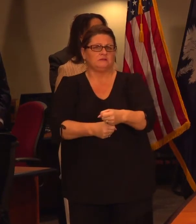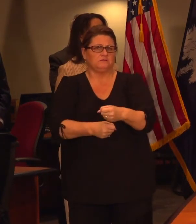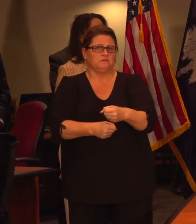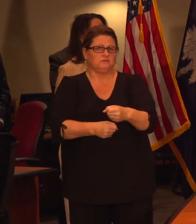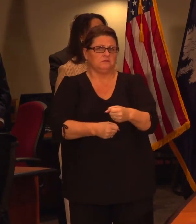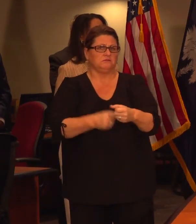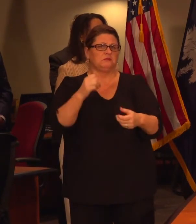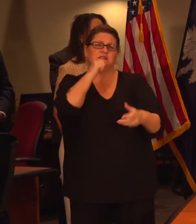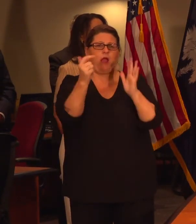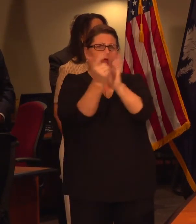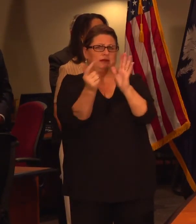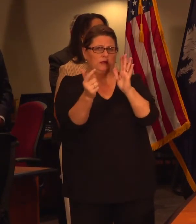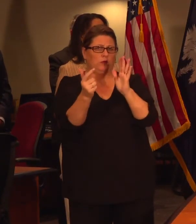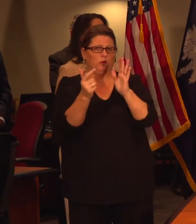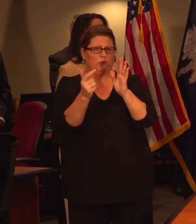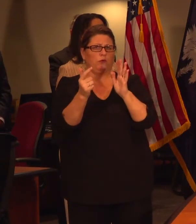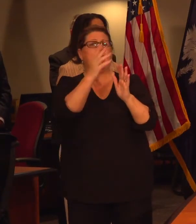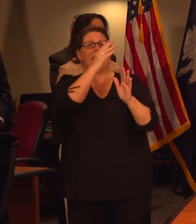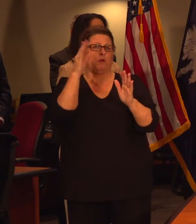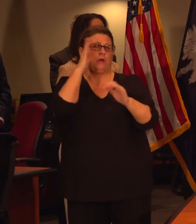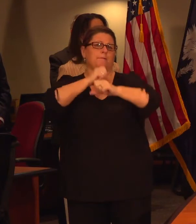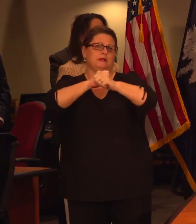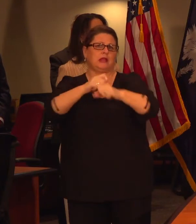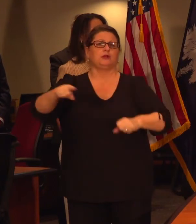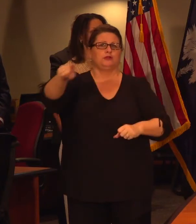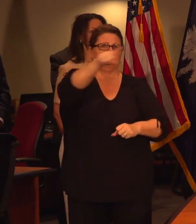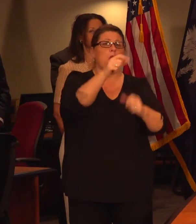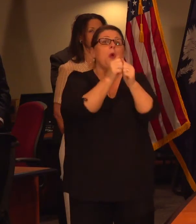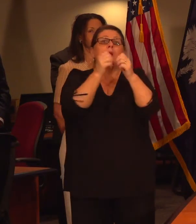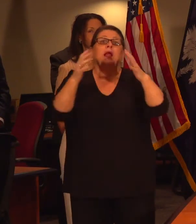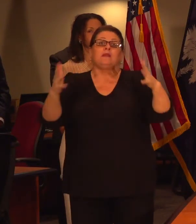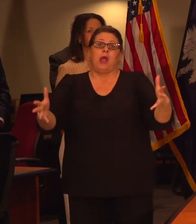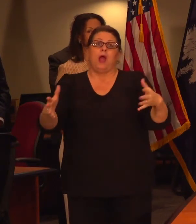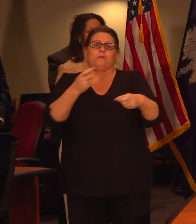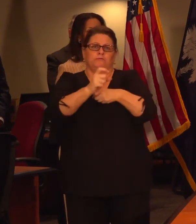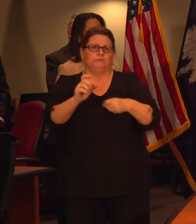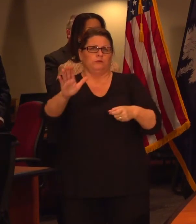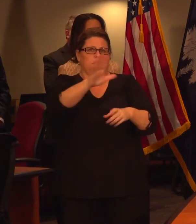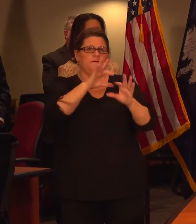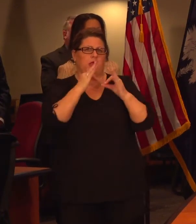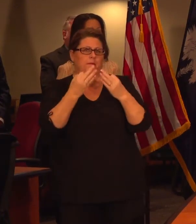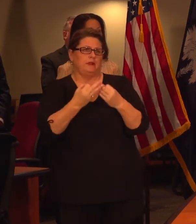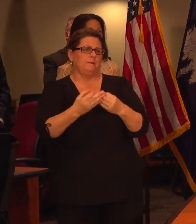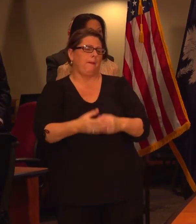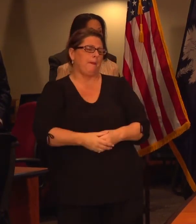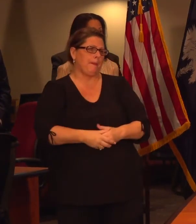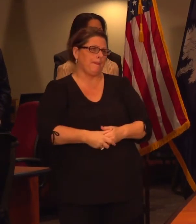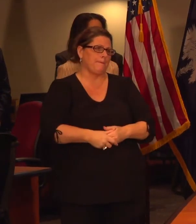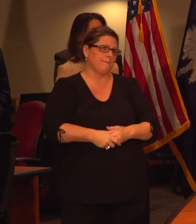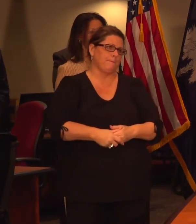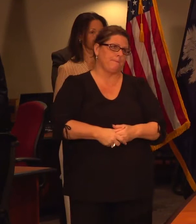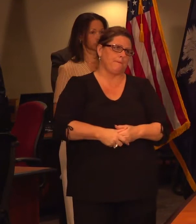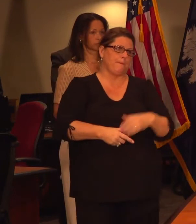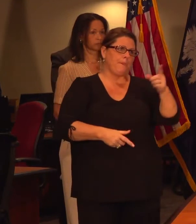Constitution, and is similarly protecting the people without destroying families. As a follow-up, Yes, ma'am. Why